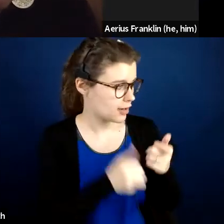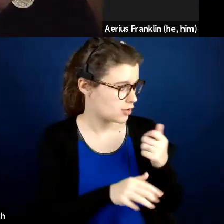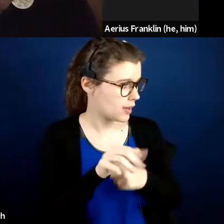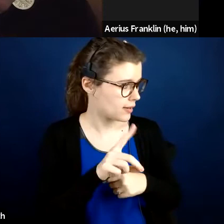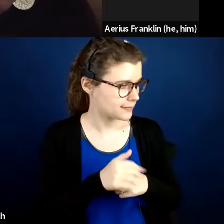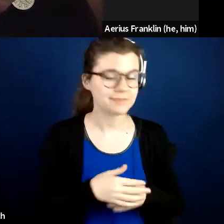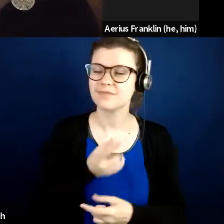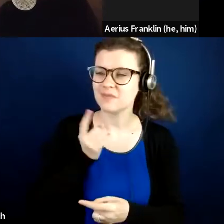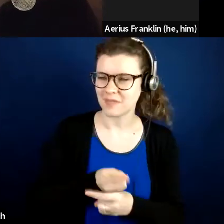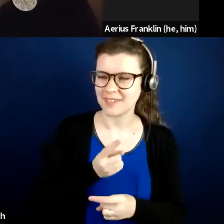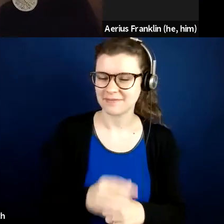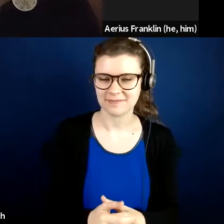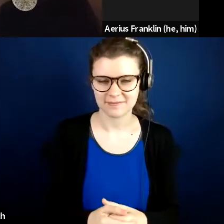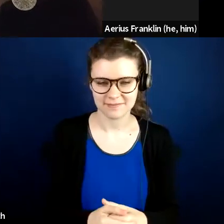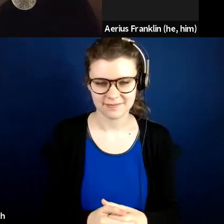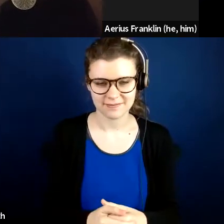Correct.